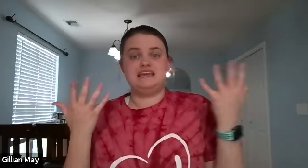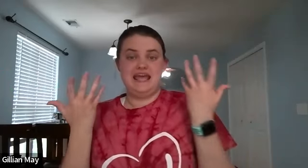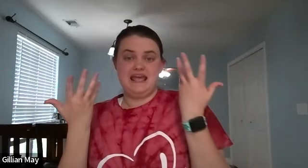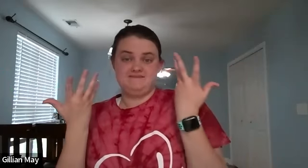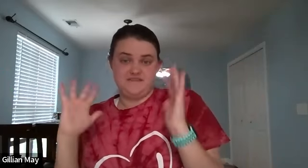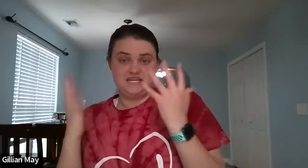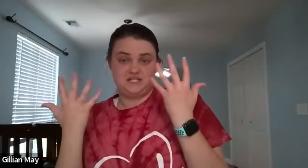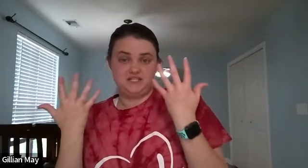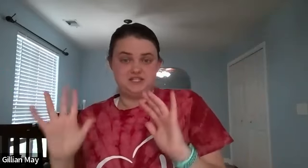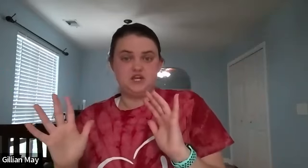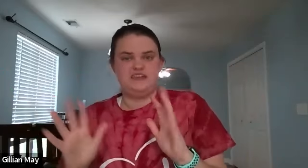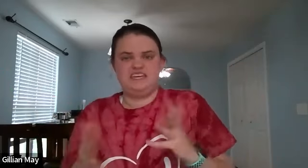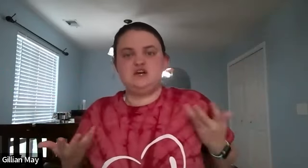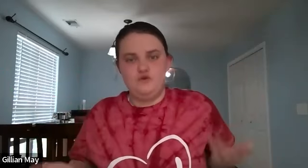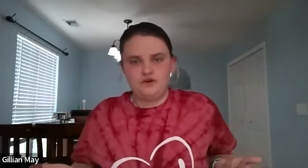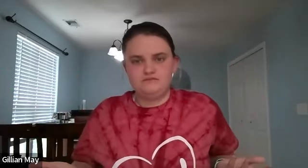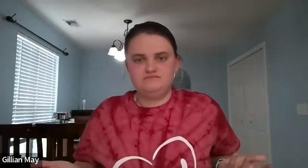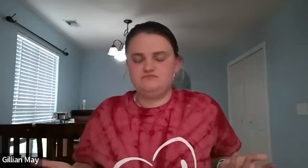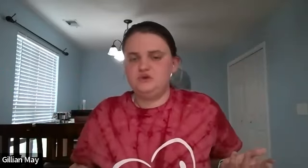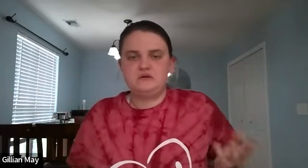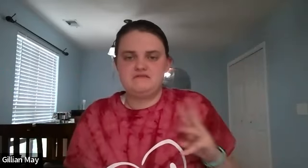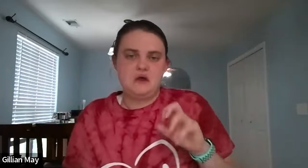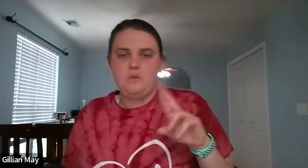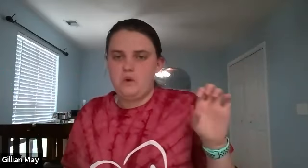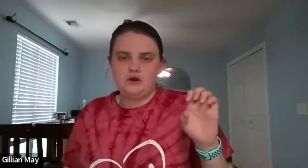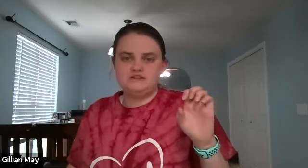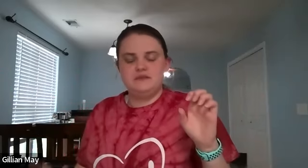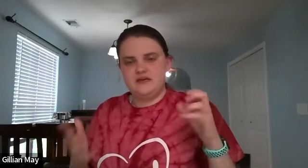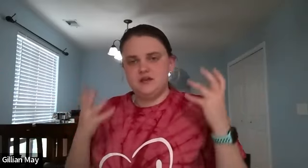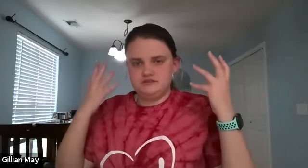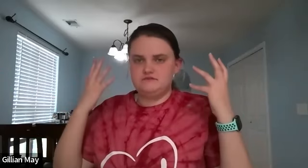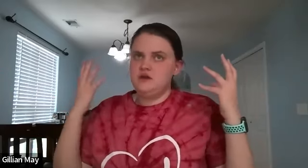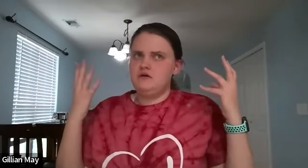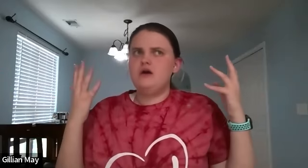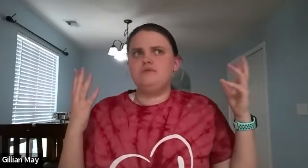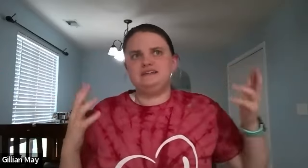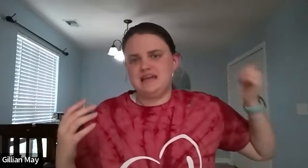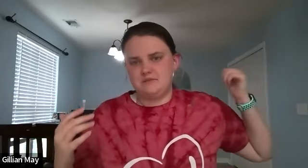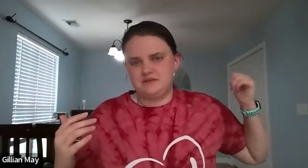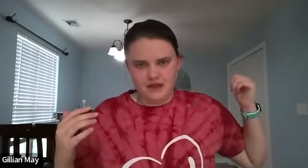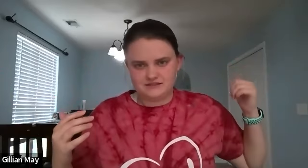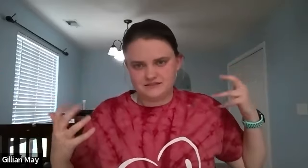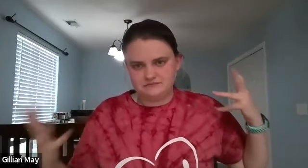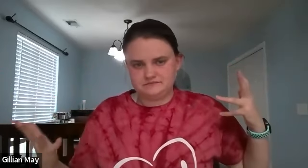saying finish to show like it's over. We don't have that word to make that notice of, oh, that did happen in the past.